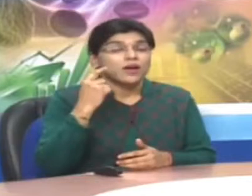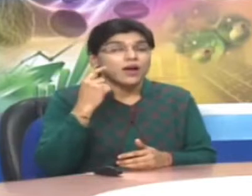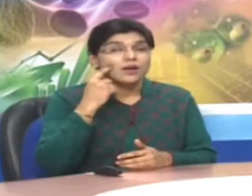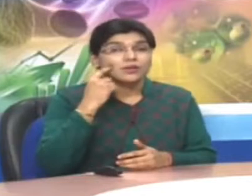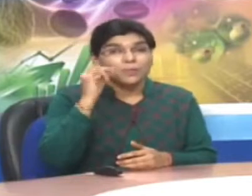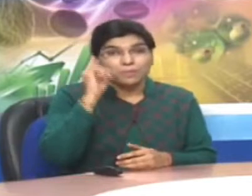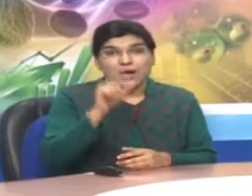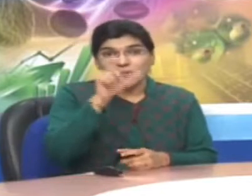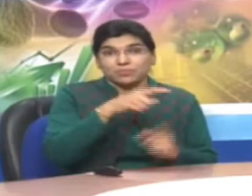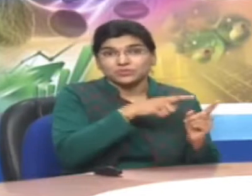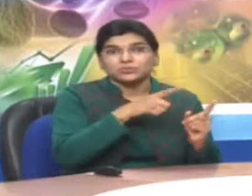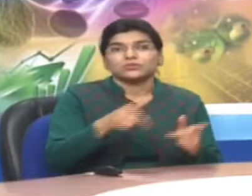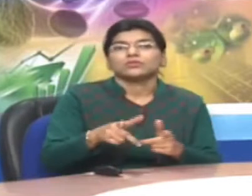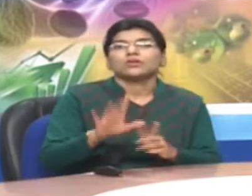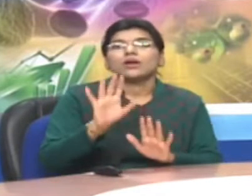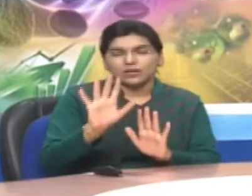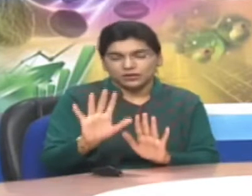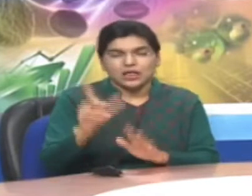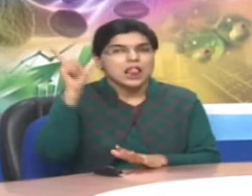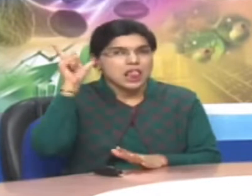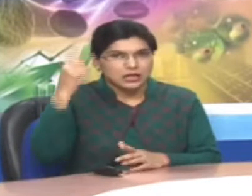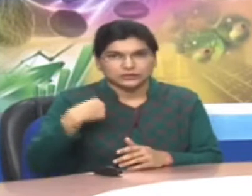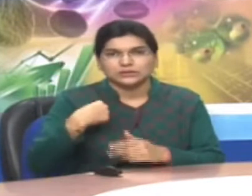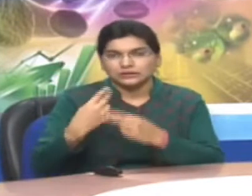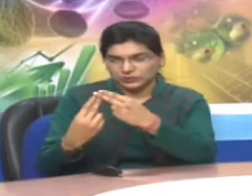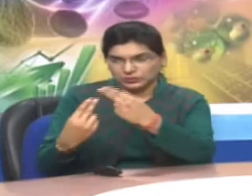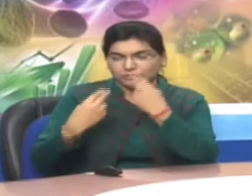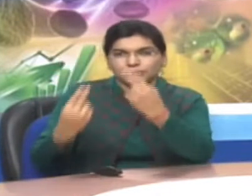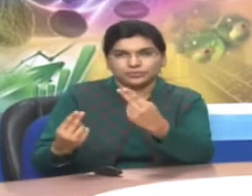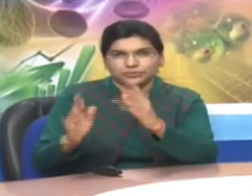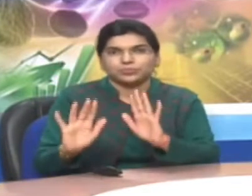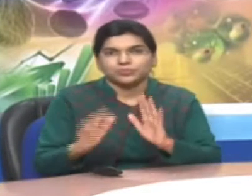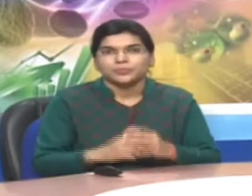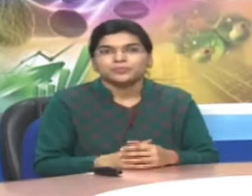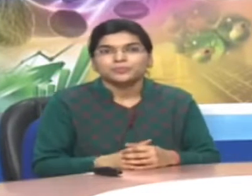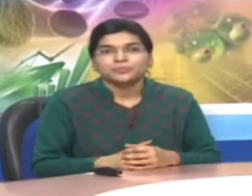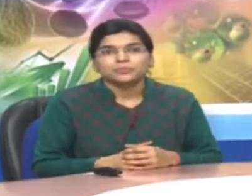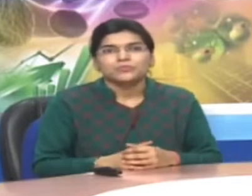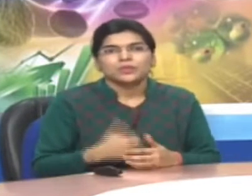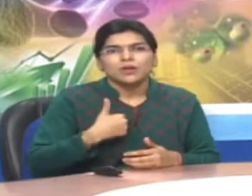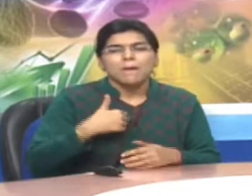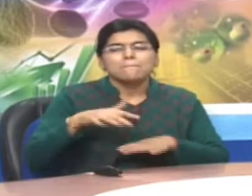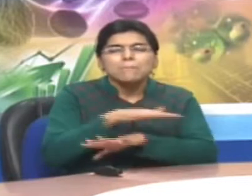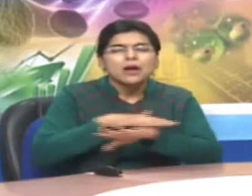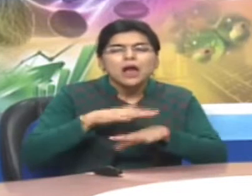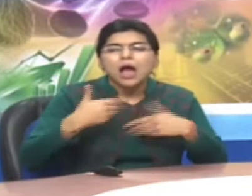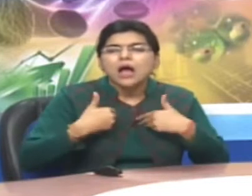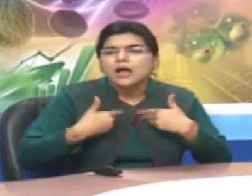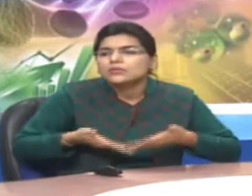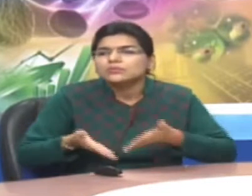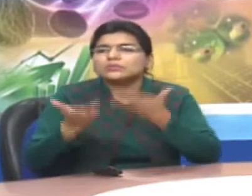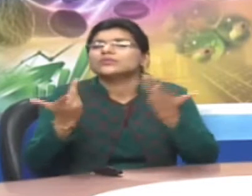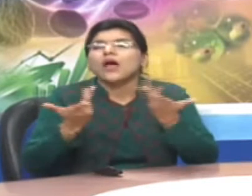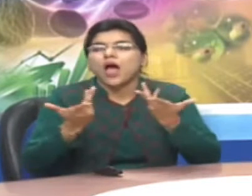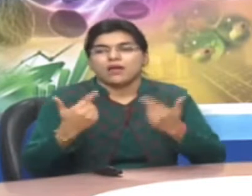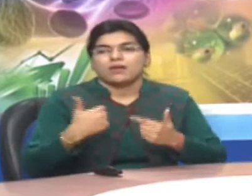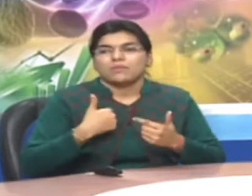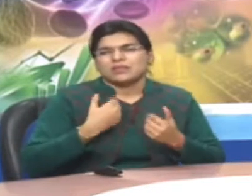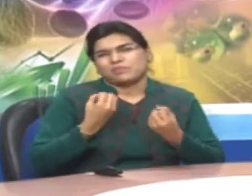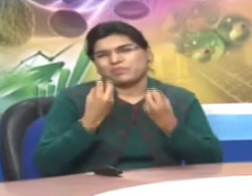Intruder says, now listen here. I have got all this planned. I did